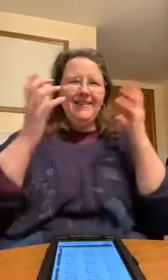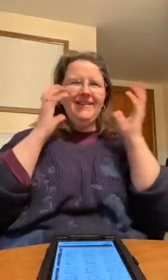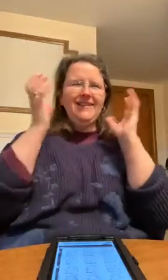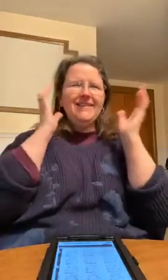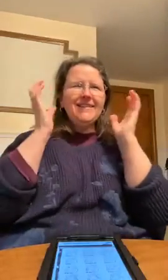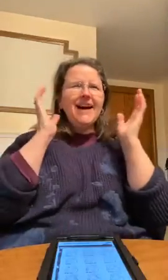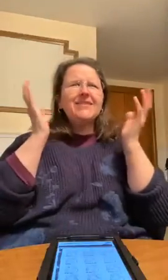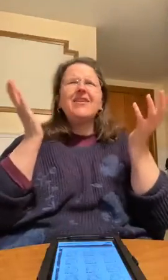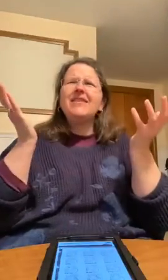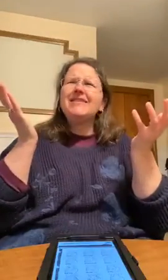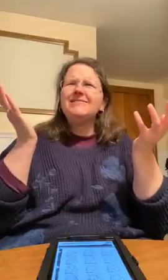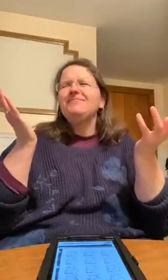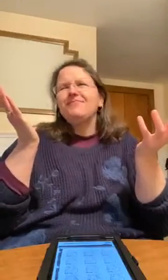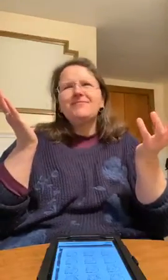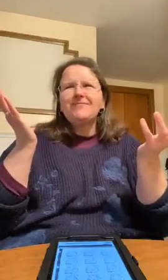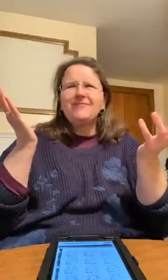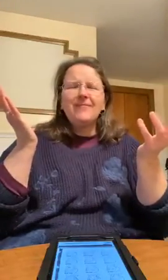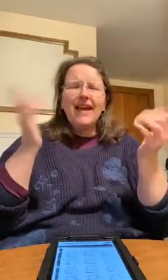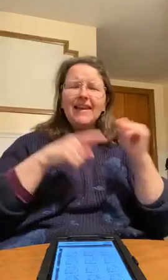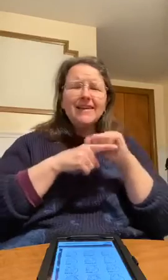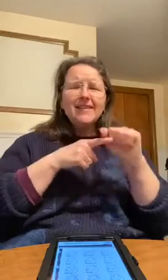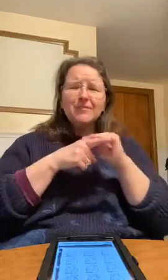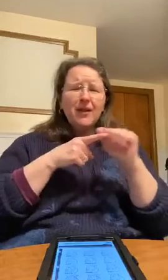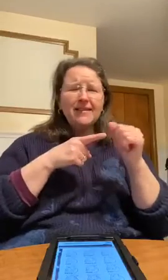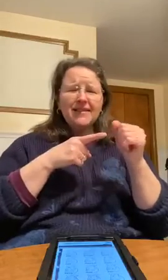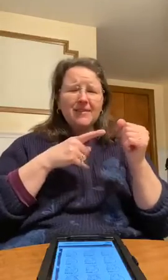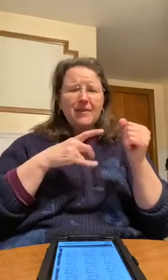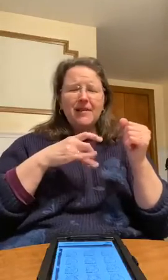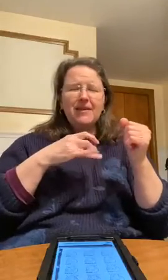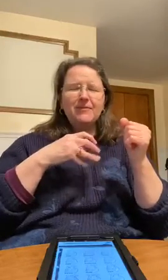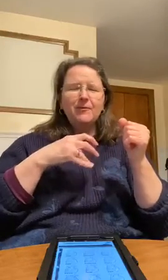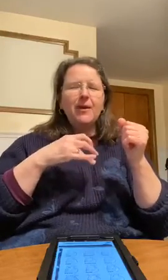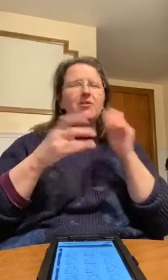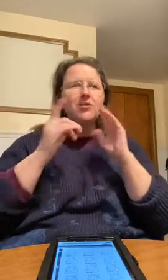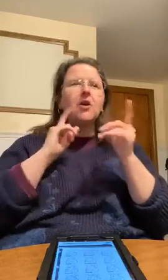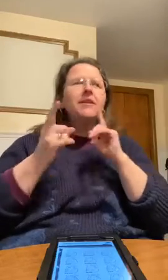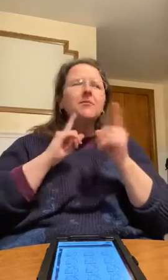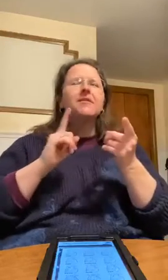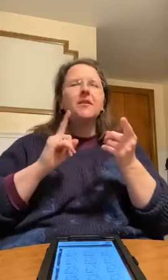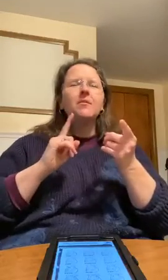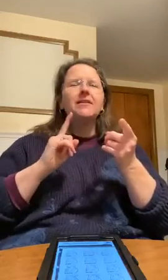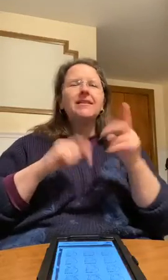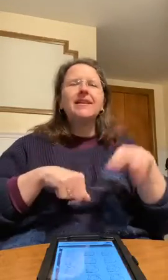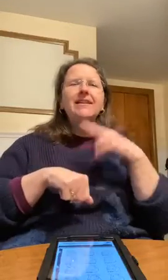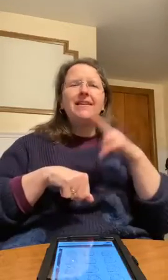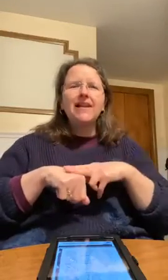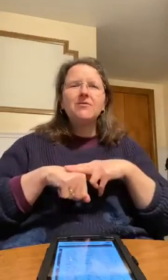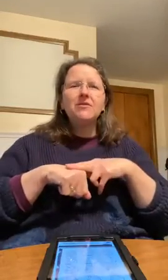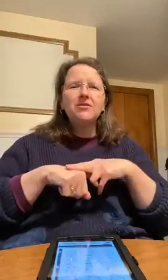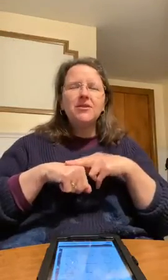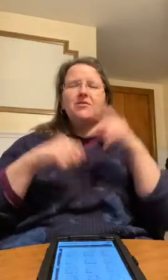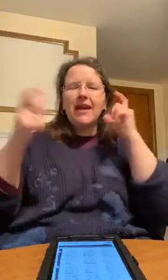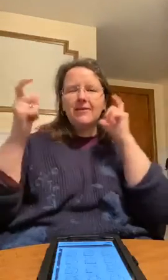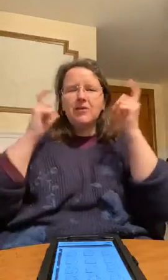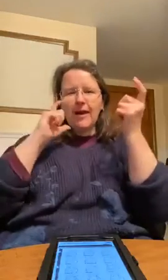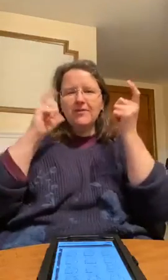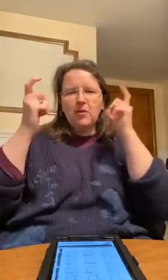I don't know, I guess it's practice, but I mean, when you're talking with someone, it's kind of natural to you. You have certain